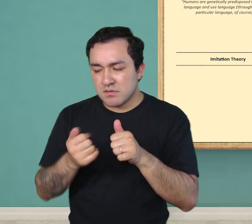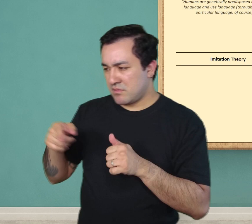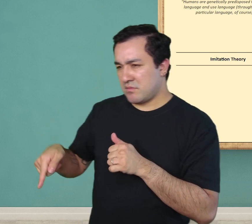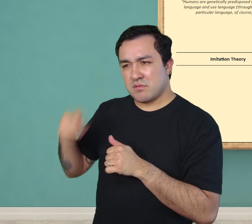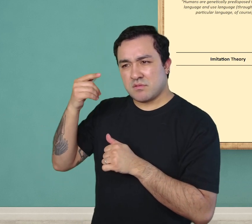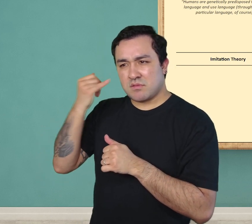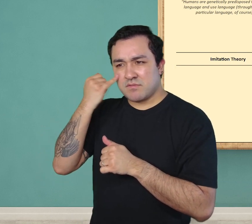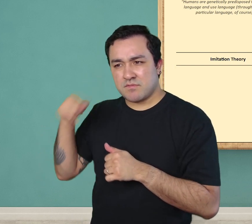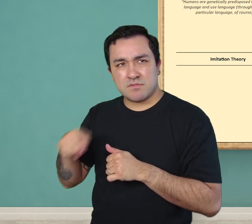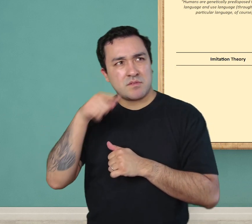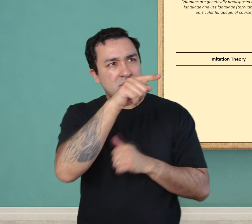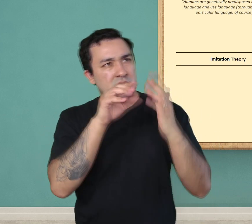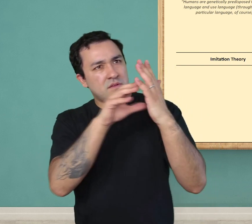have never heard or seen?